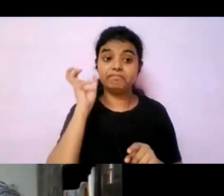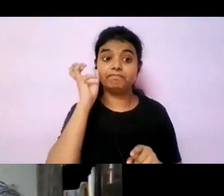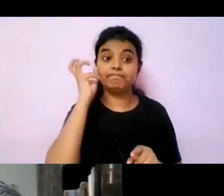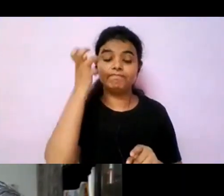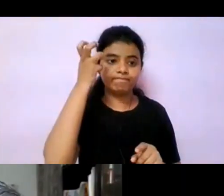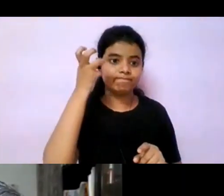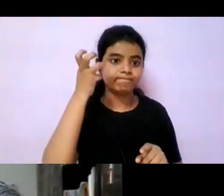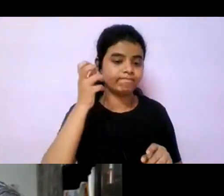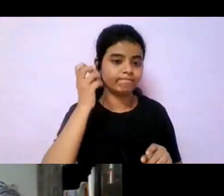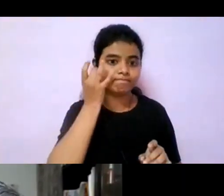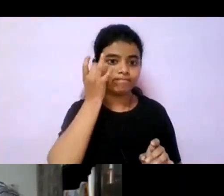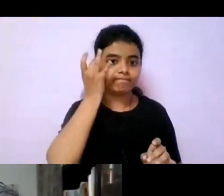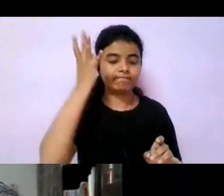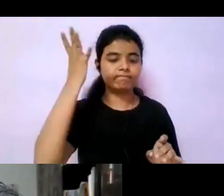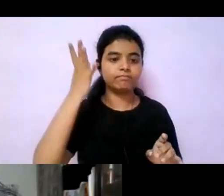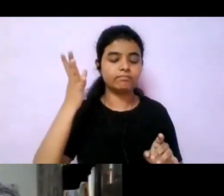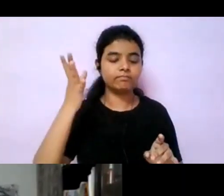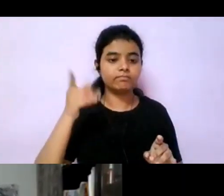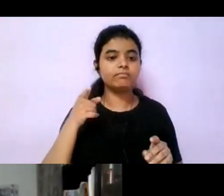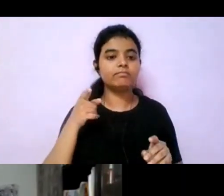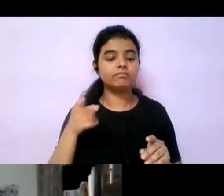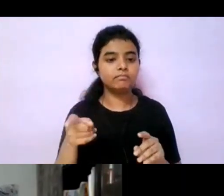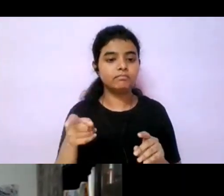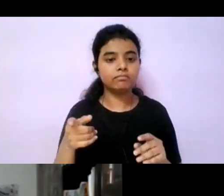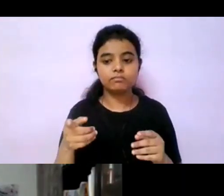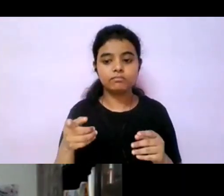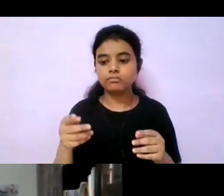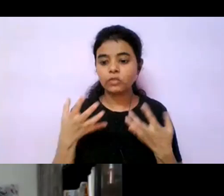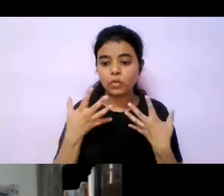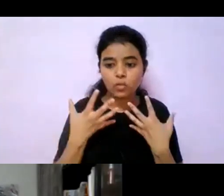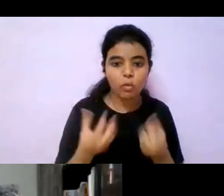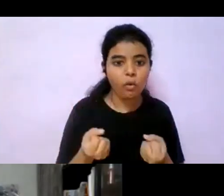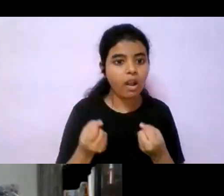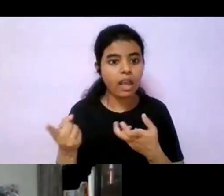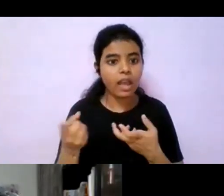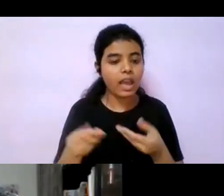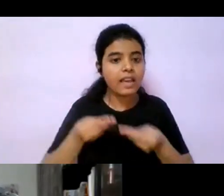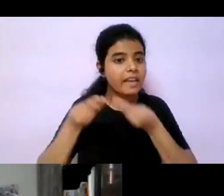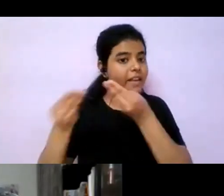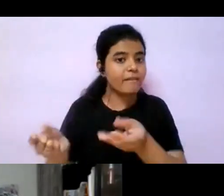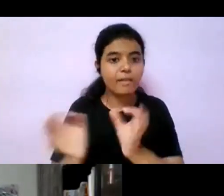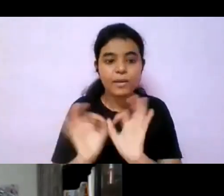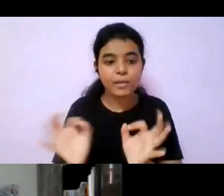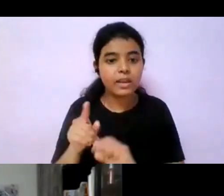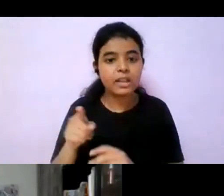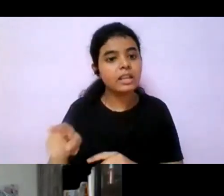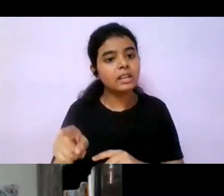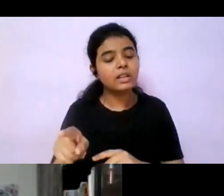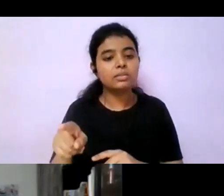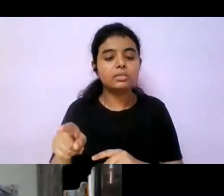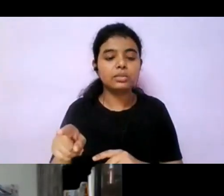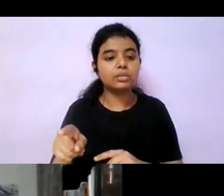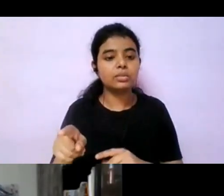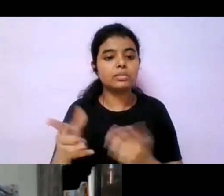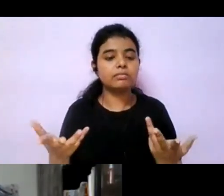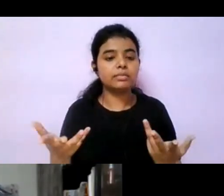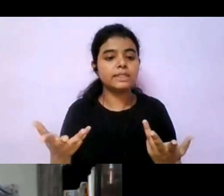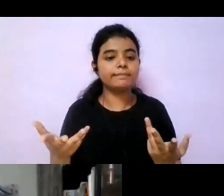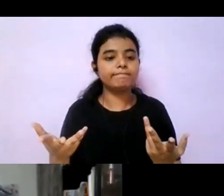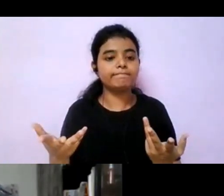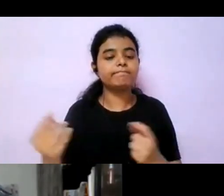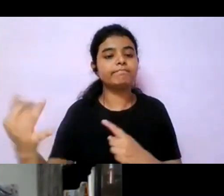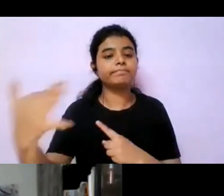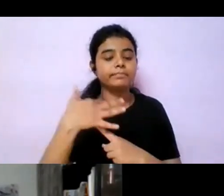his non-fulfillment of this desire often comes to me in the form of